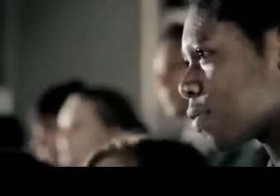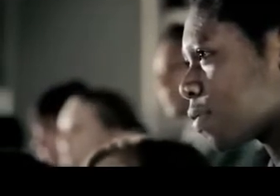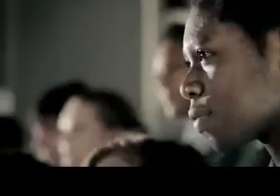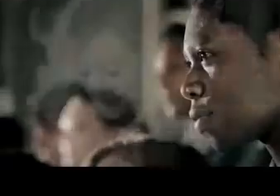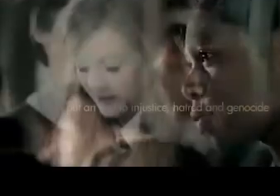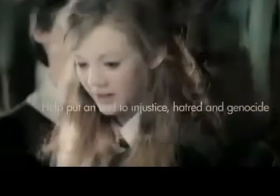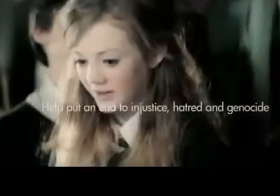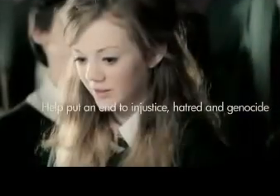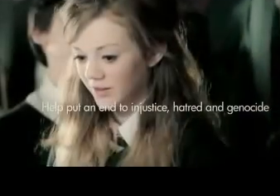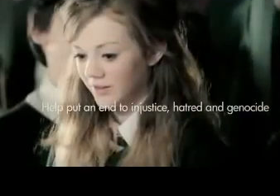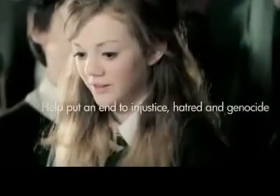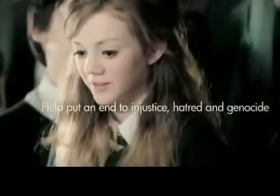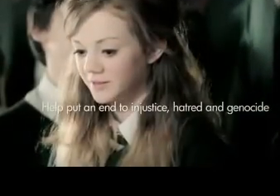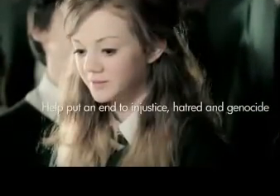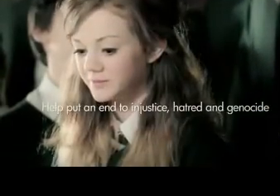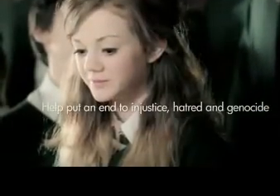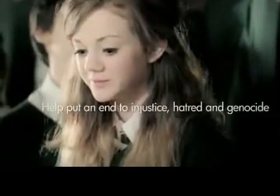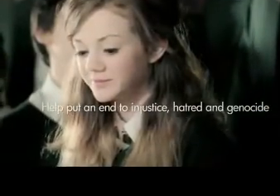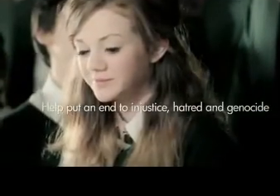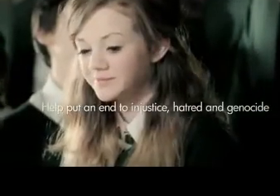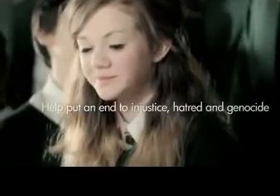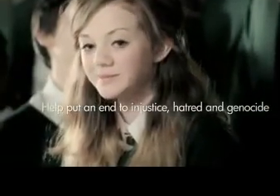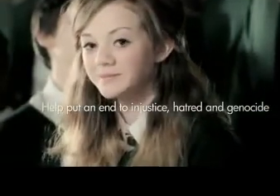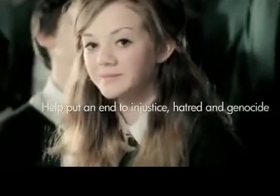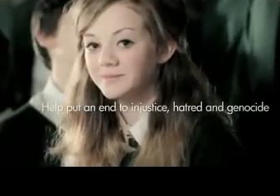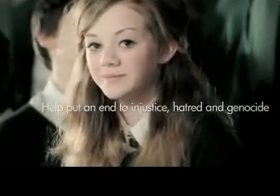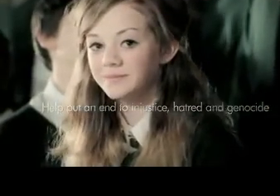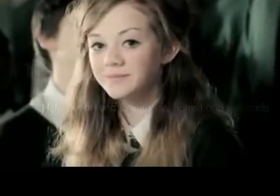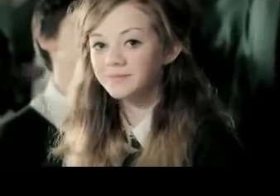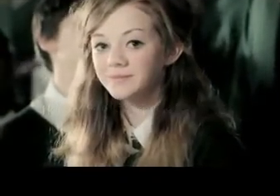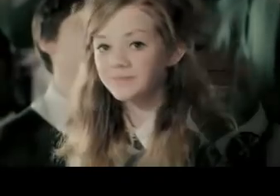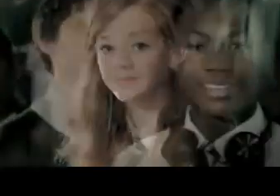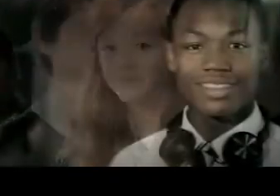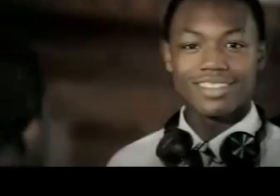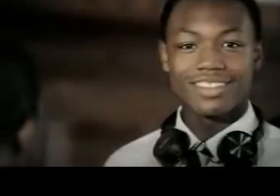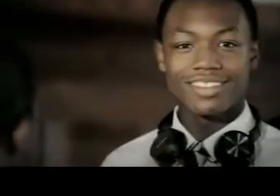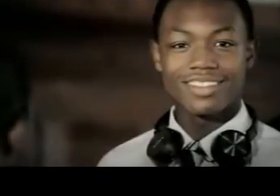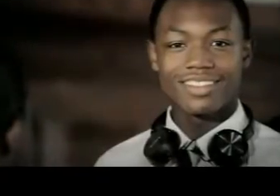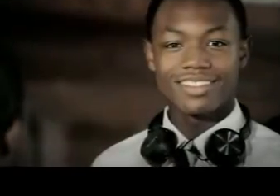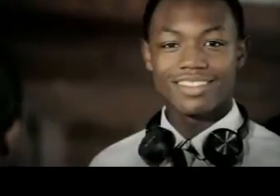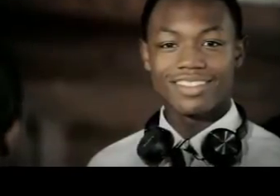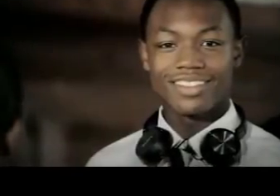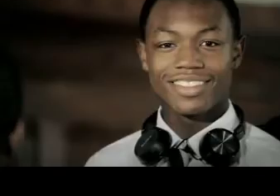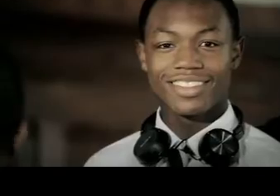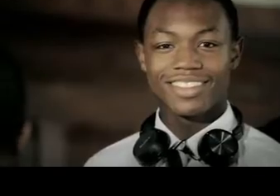with others and help put an end to injustice, hatred, and genocide.